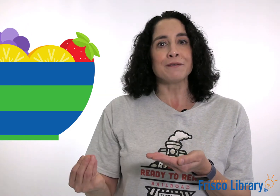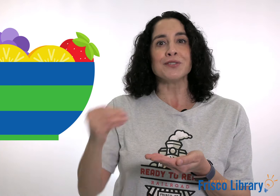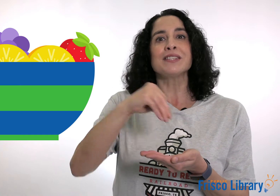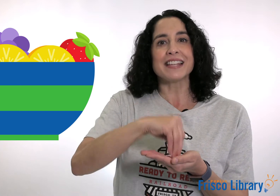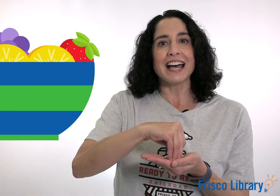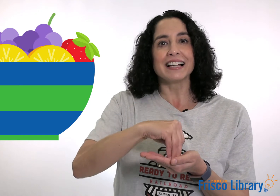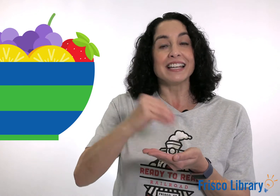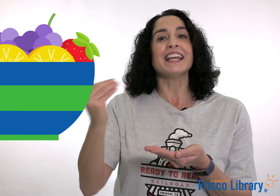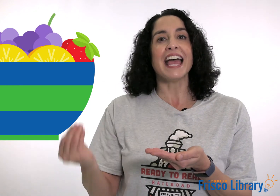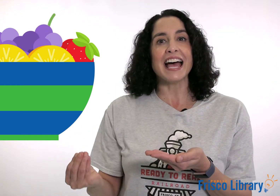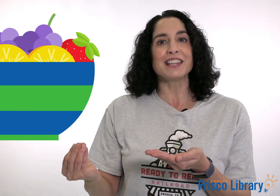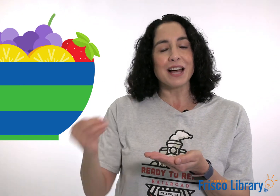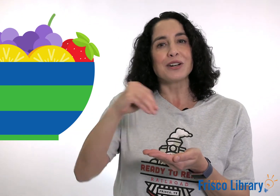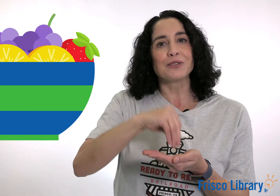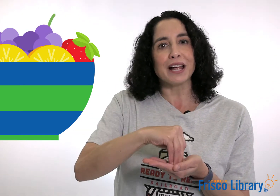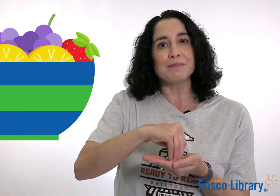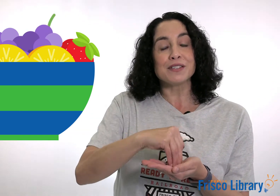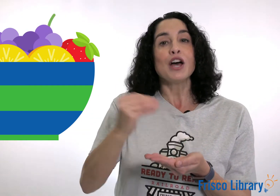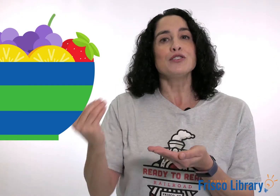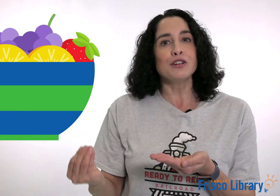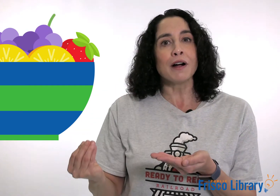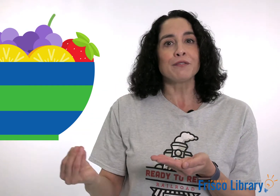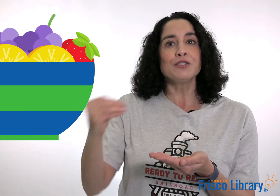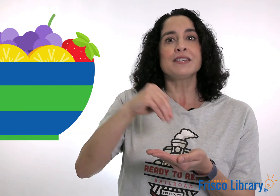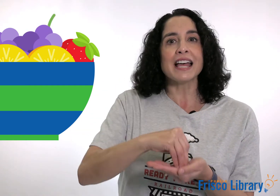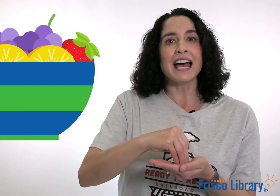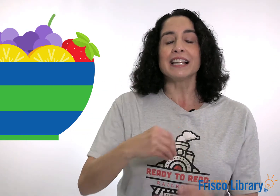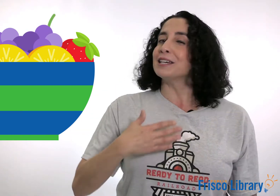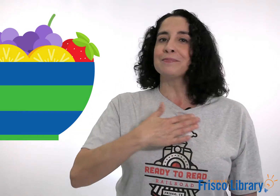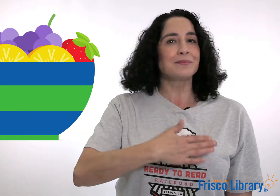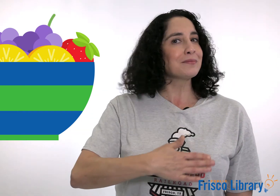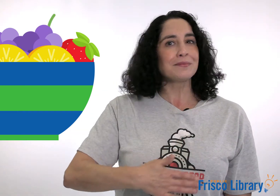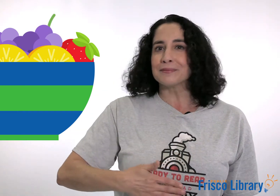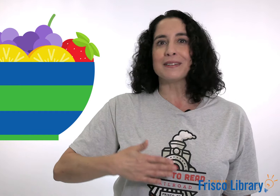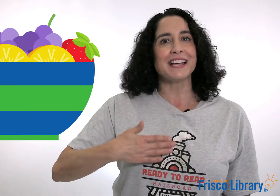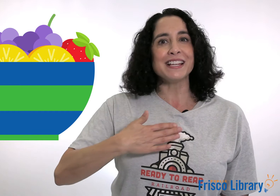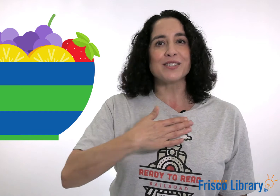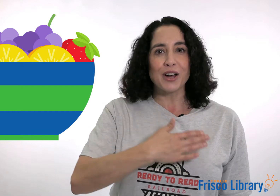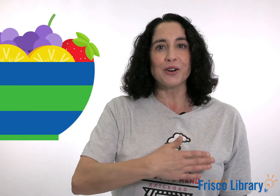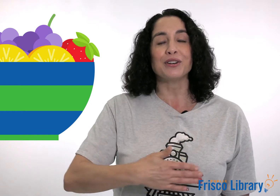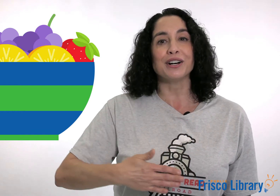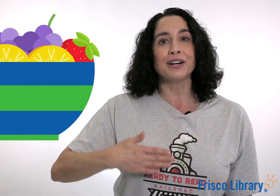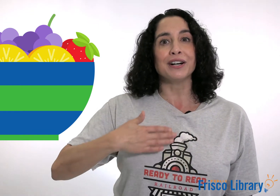our fruit salad add the grapes to our fruit salad mmm-mmm it tastes so good